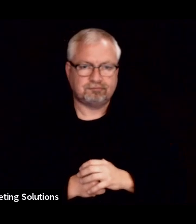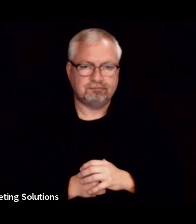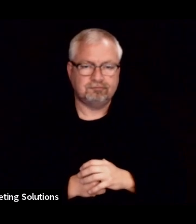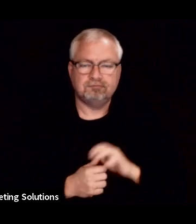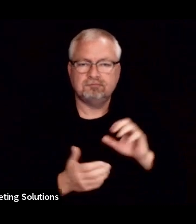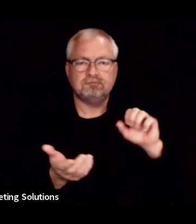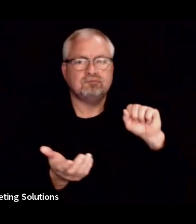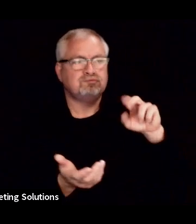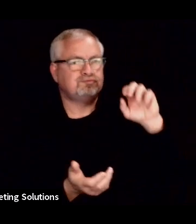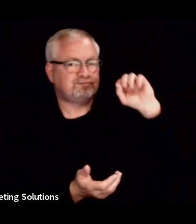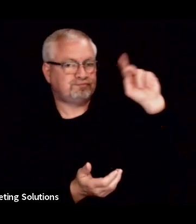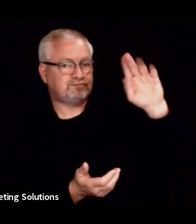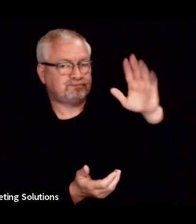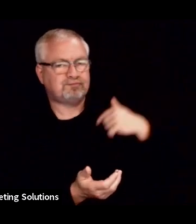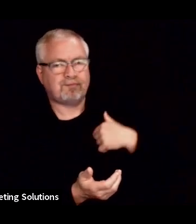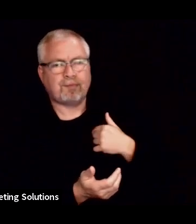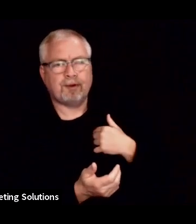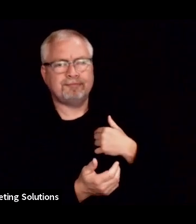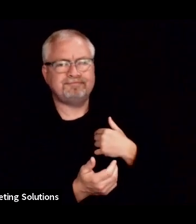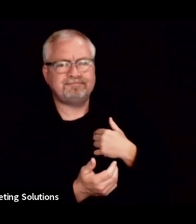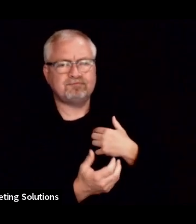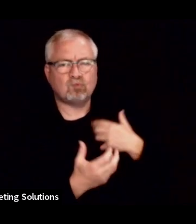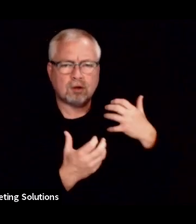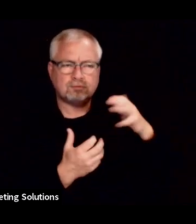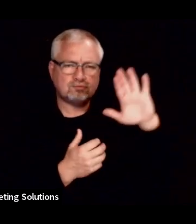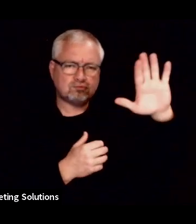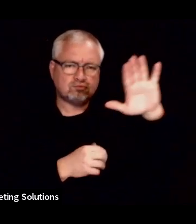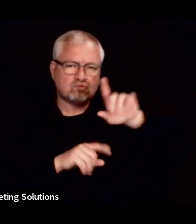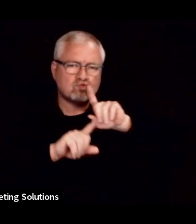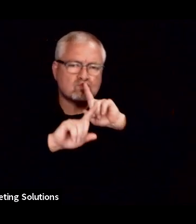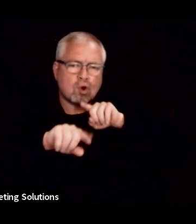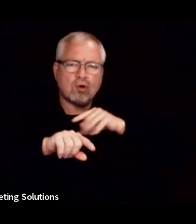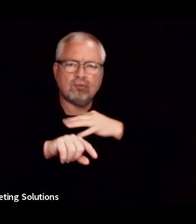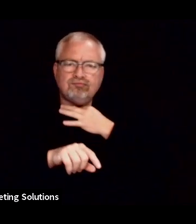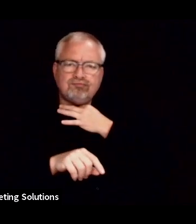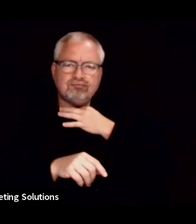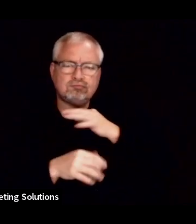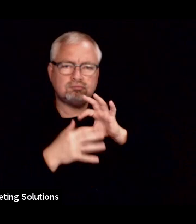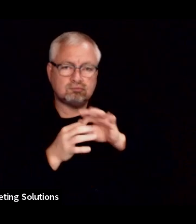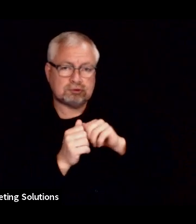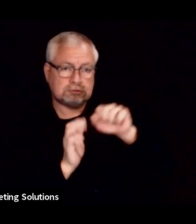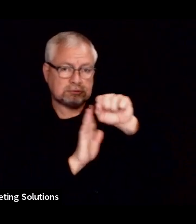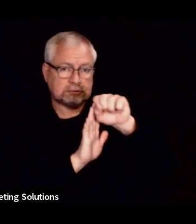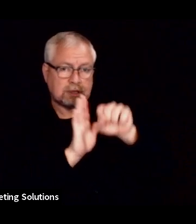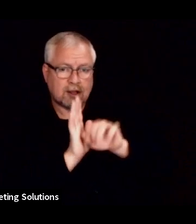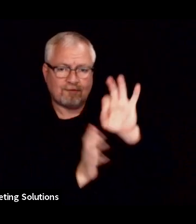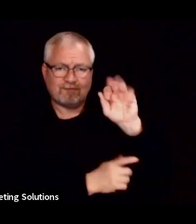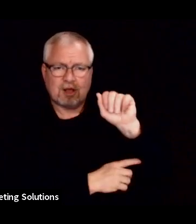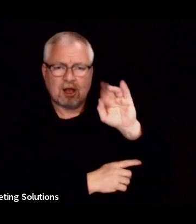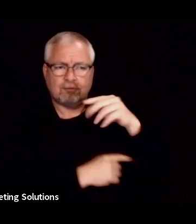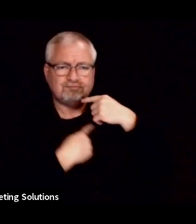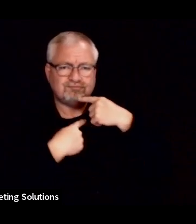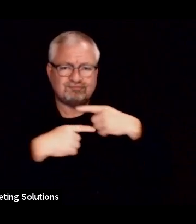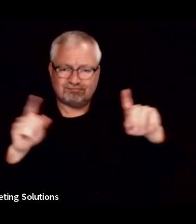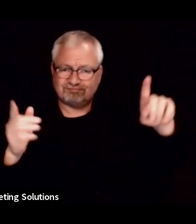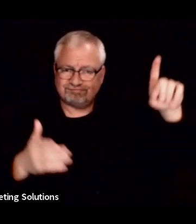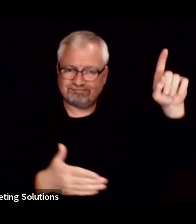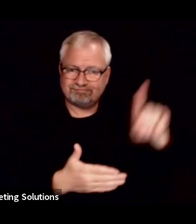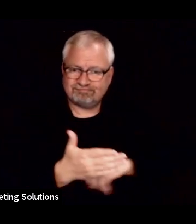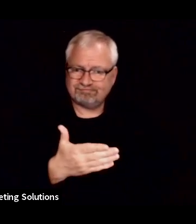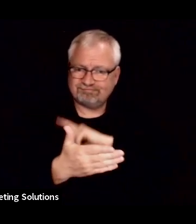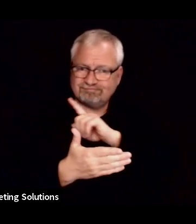just wanted to get your reaction to the state fair's announcement today that they're canceling. And now that they've made that announcement, can you